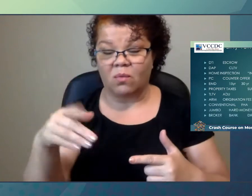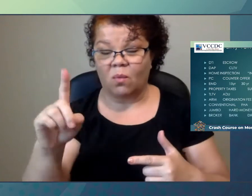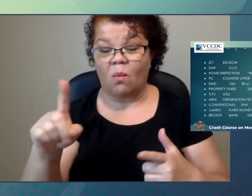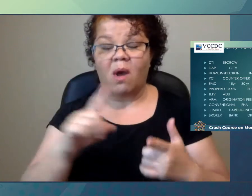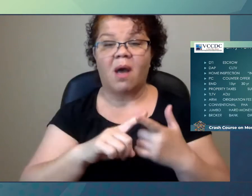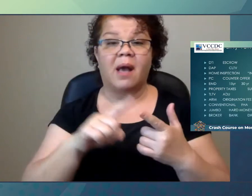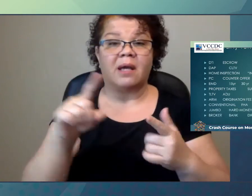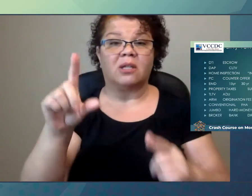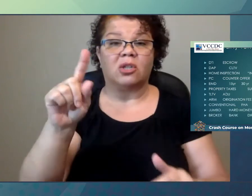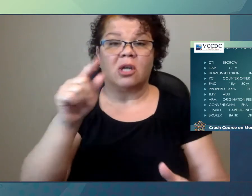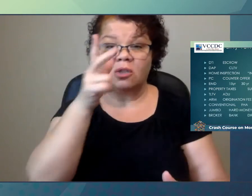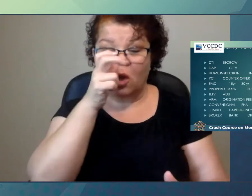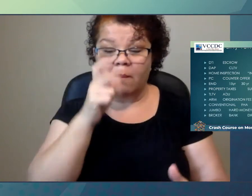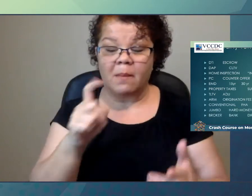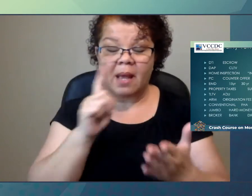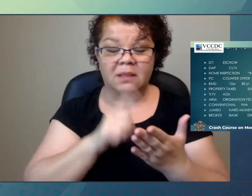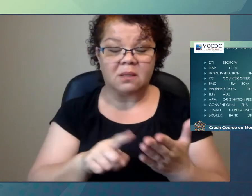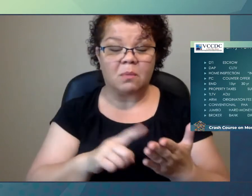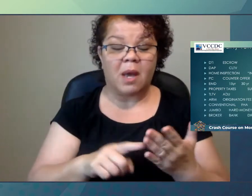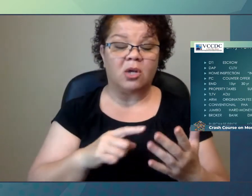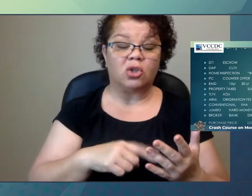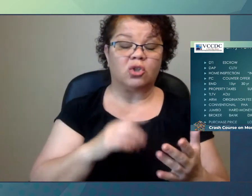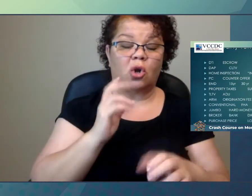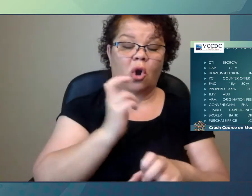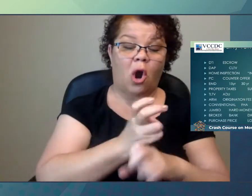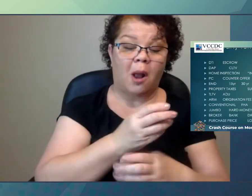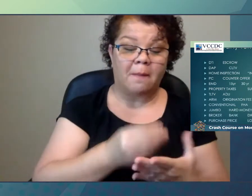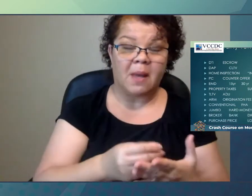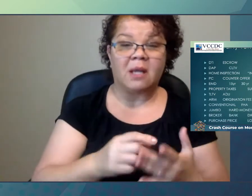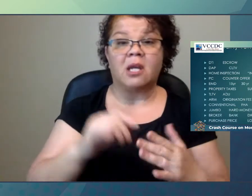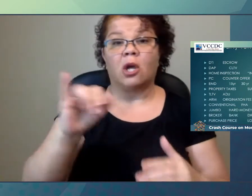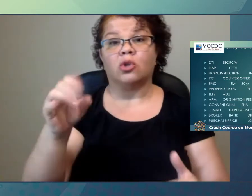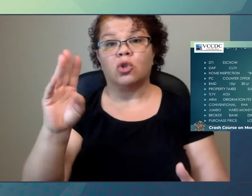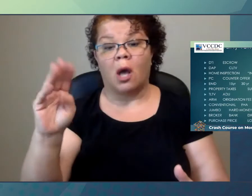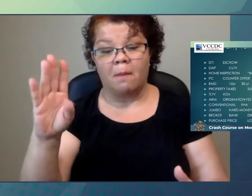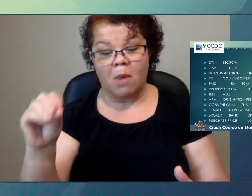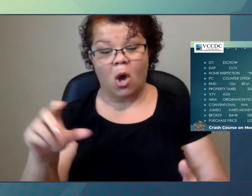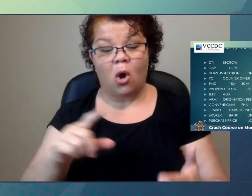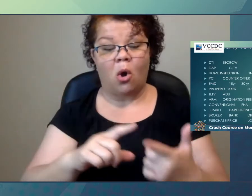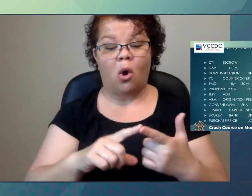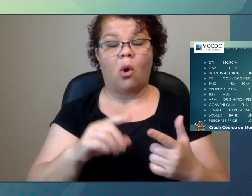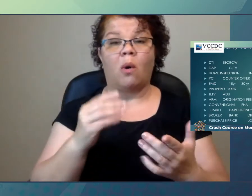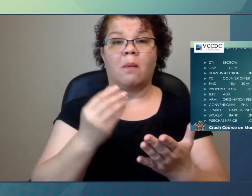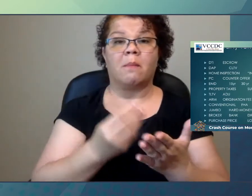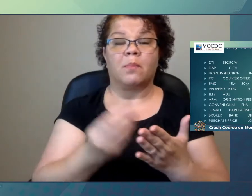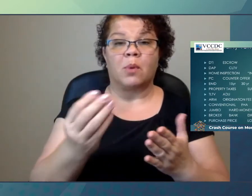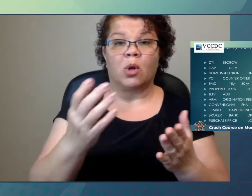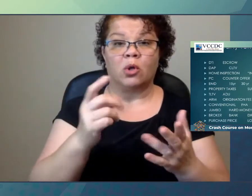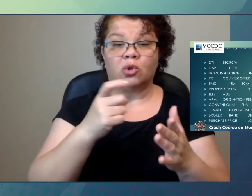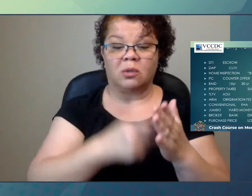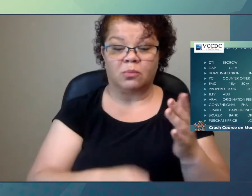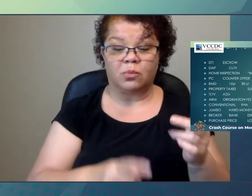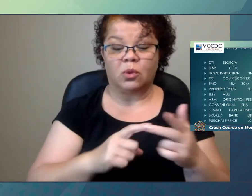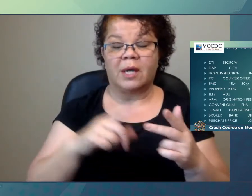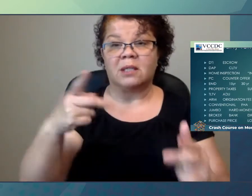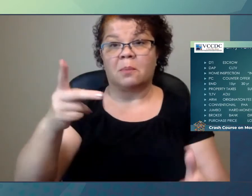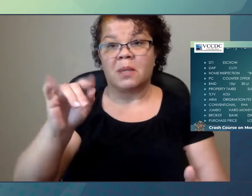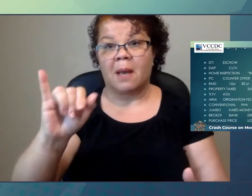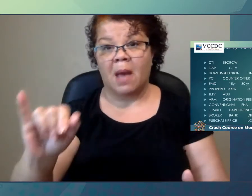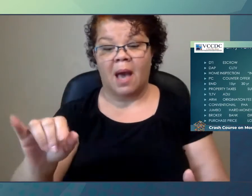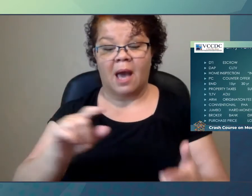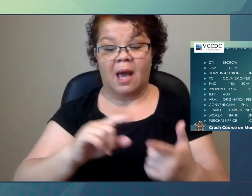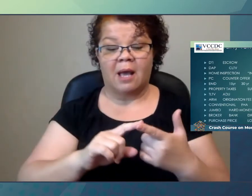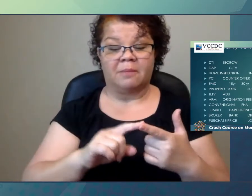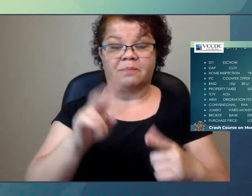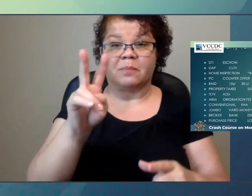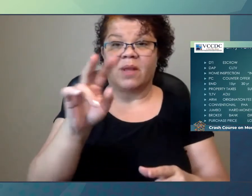money, broker, banker, direct lender, purchase price, loan amount, PMI, VA